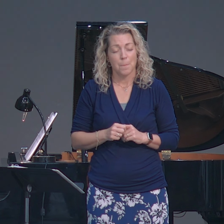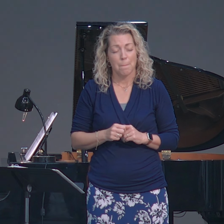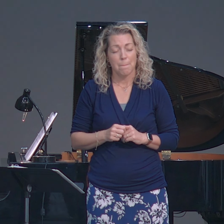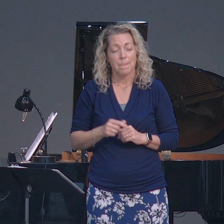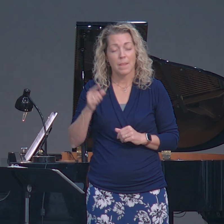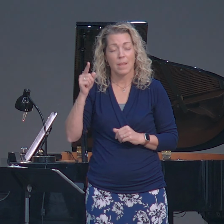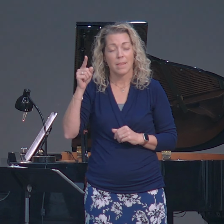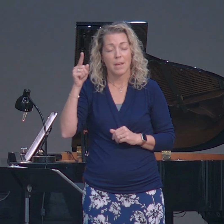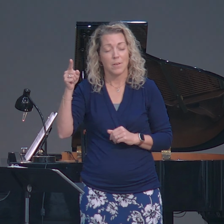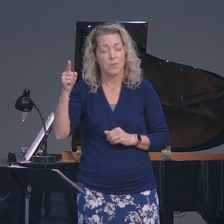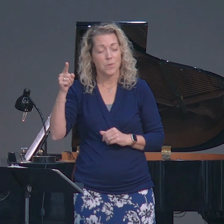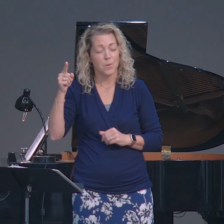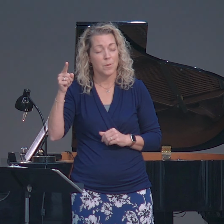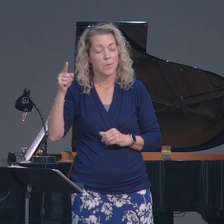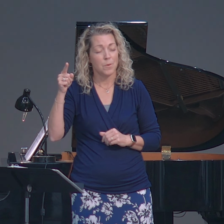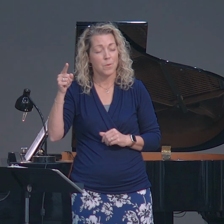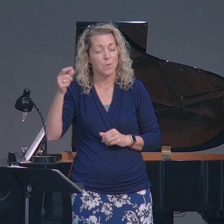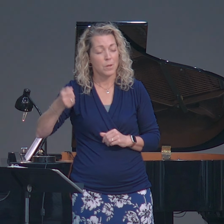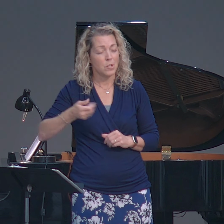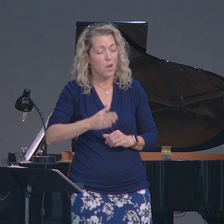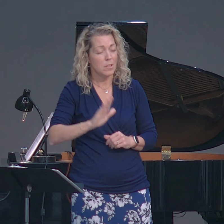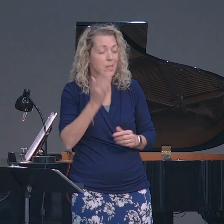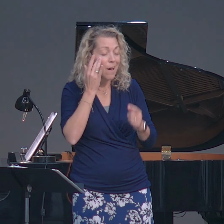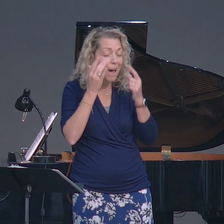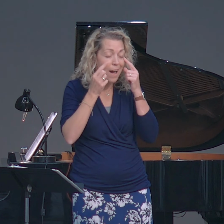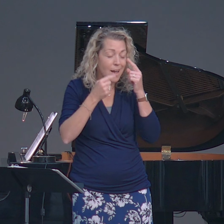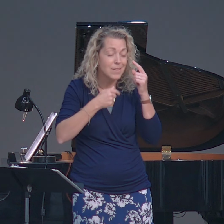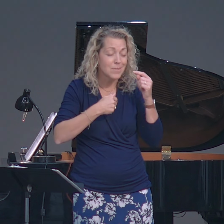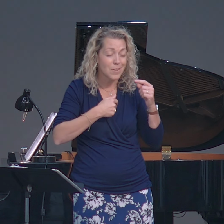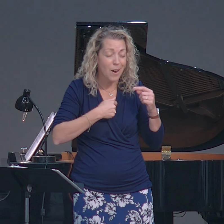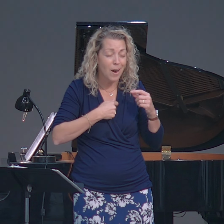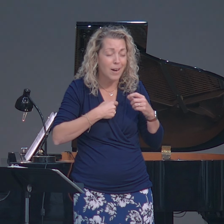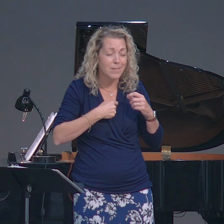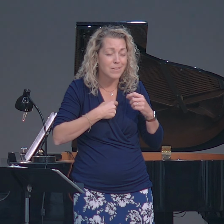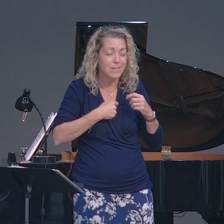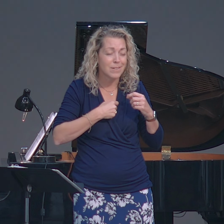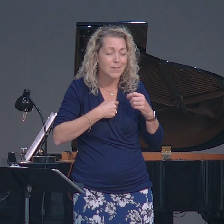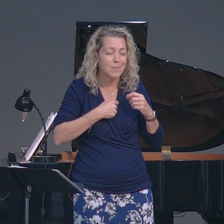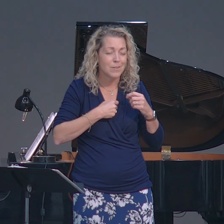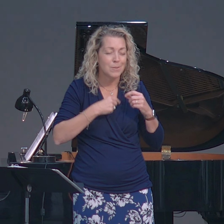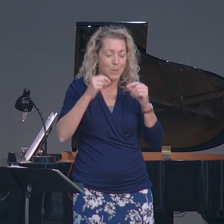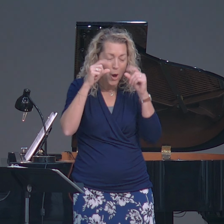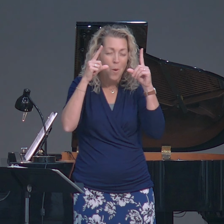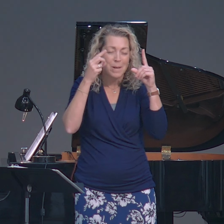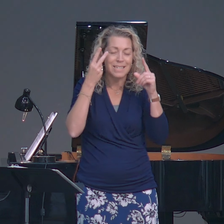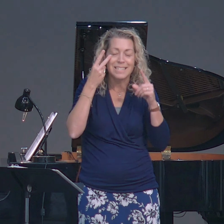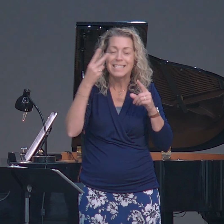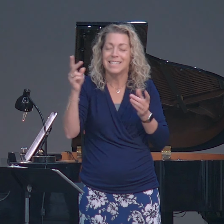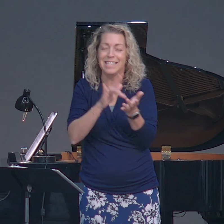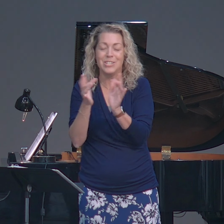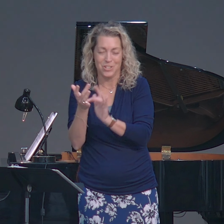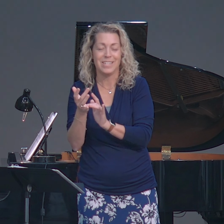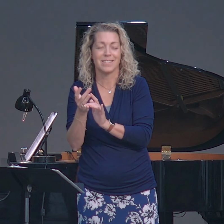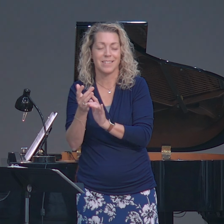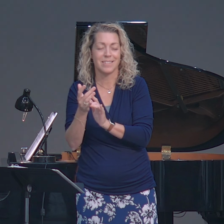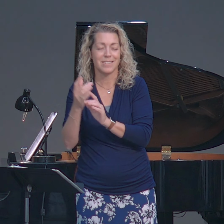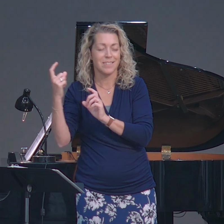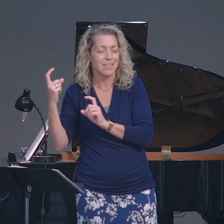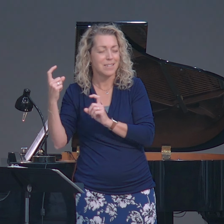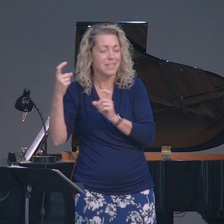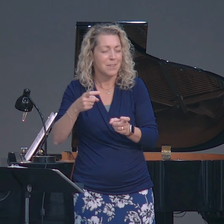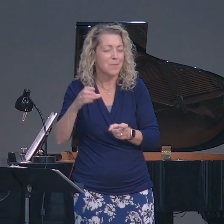you would open their eyes, that they might truly see who Jesus is and what he's done for them, that you would give them ears